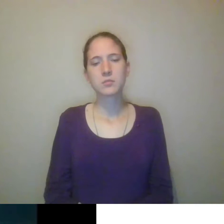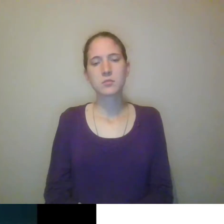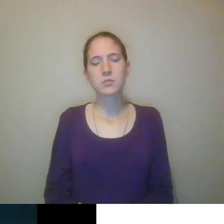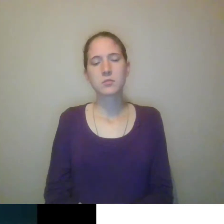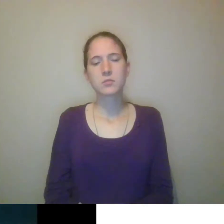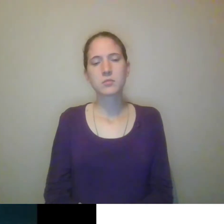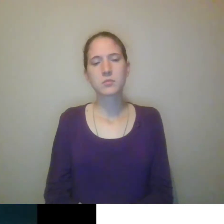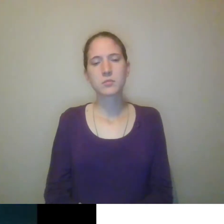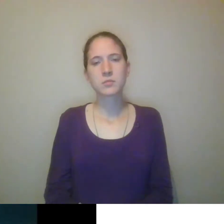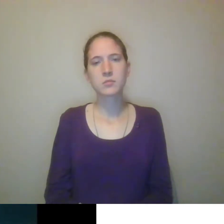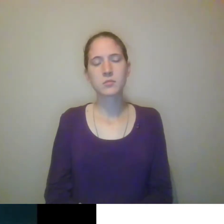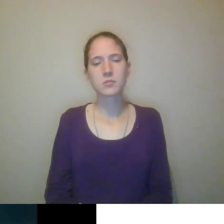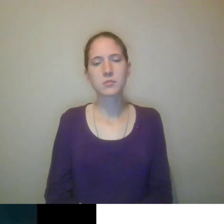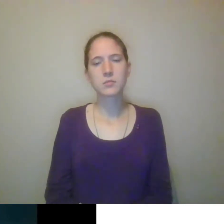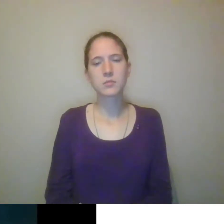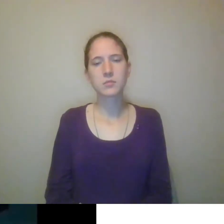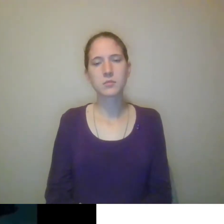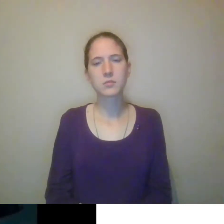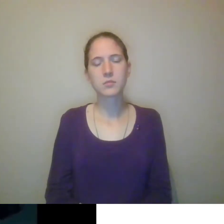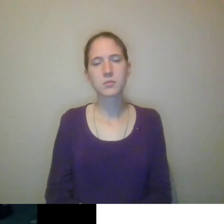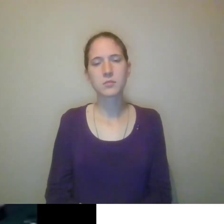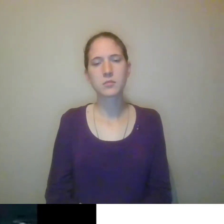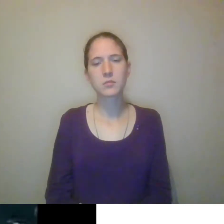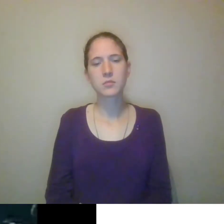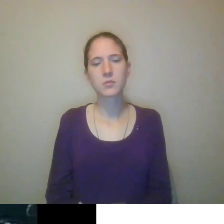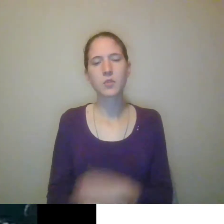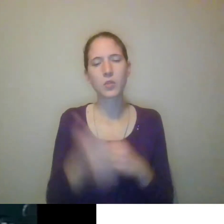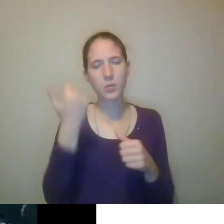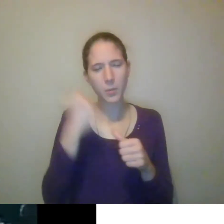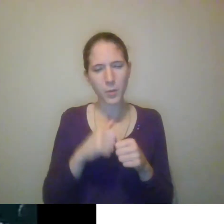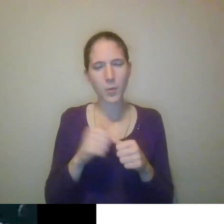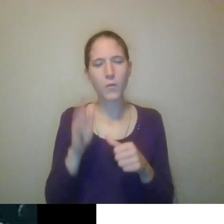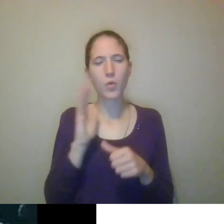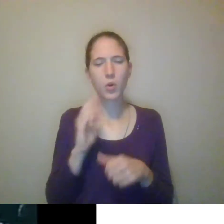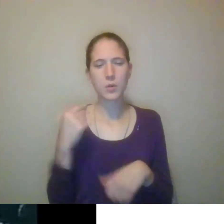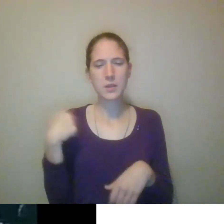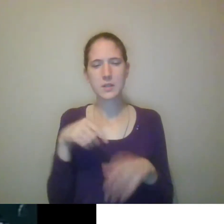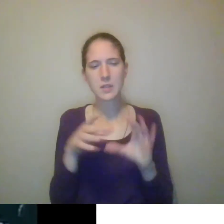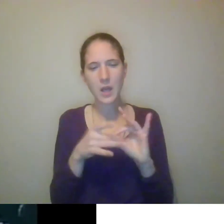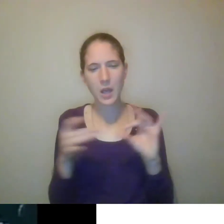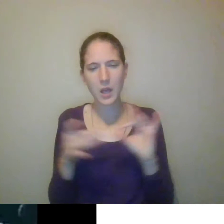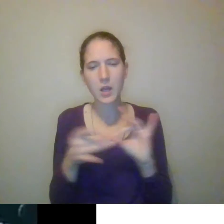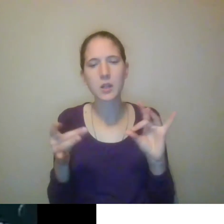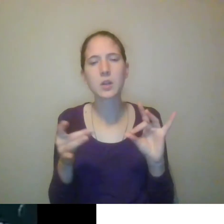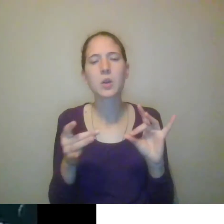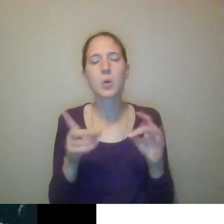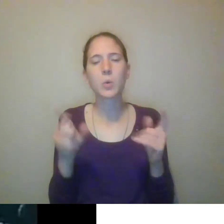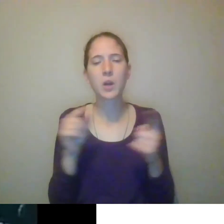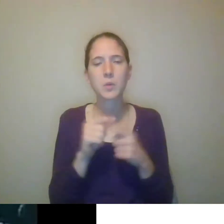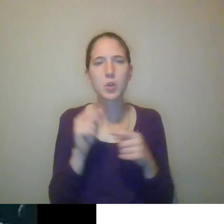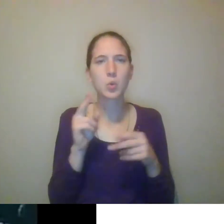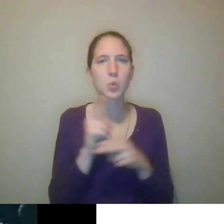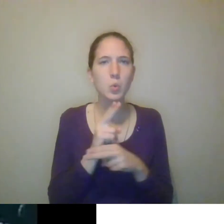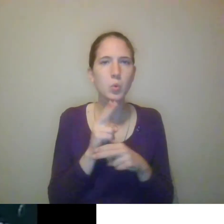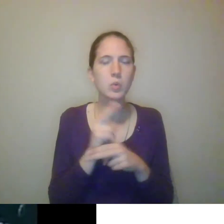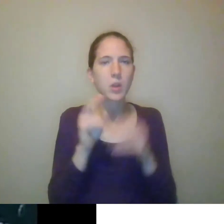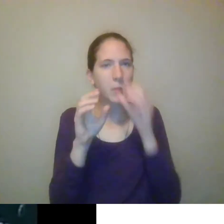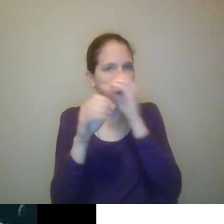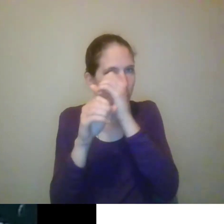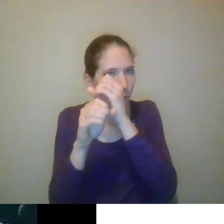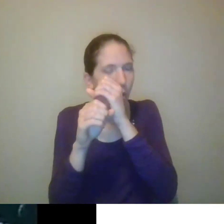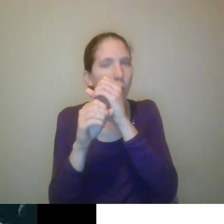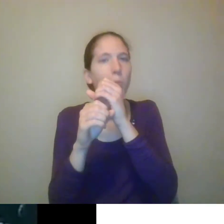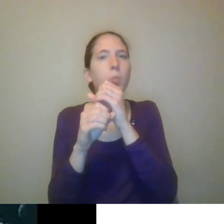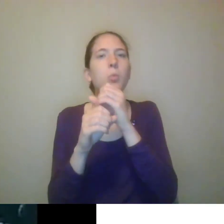we talked about before that in class when we did the microscopes and stuff, we never use any sort of, material